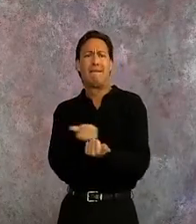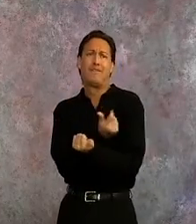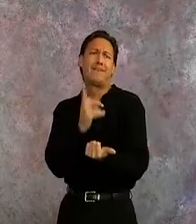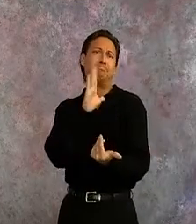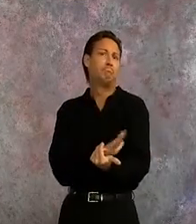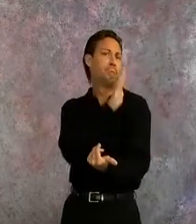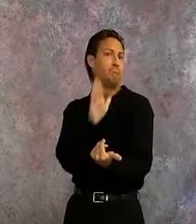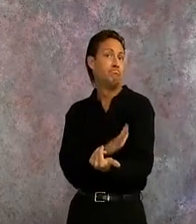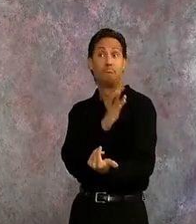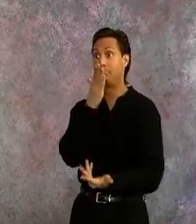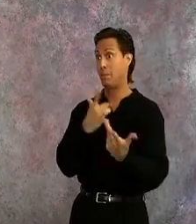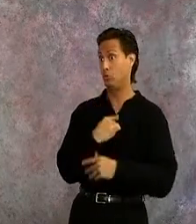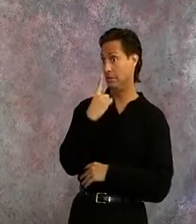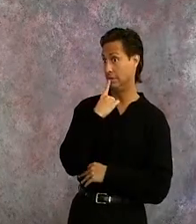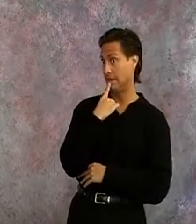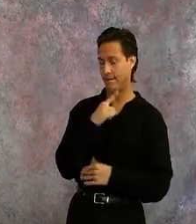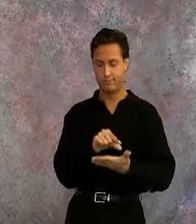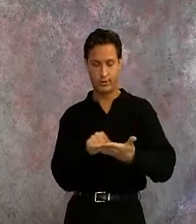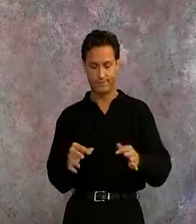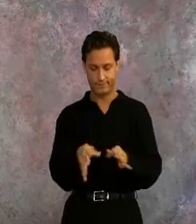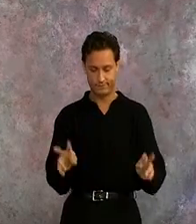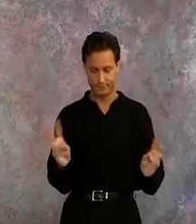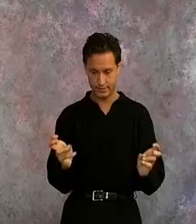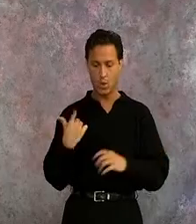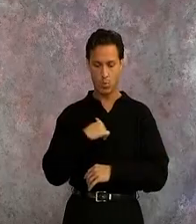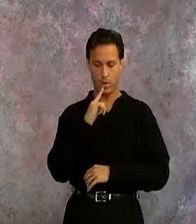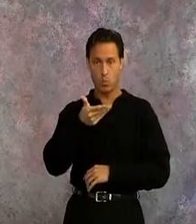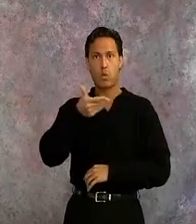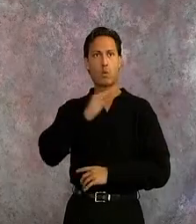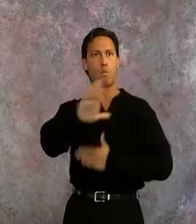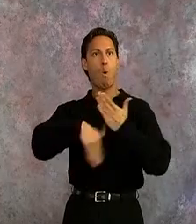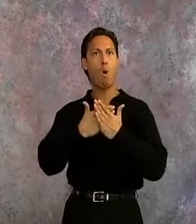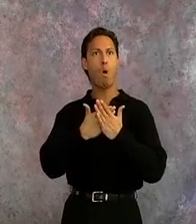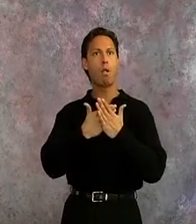done simply by saying, you know, we welcome people of all abilities to participate in our